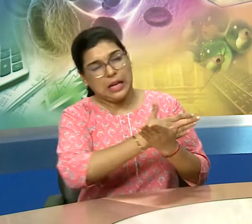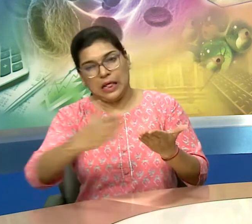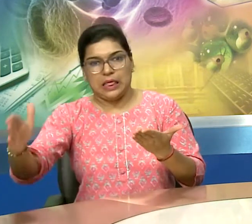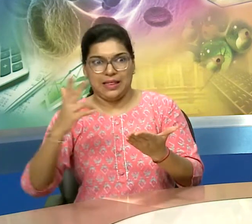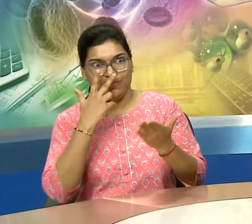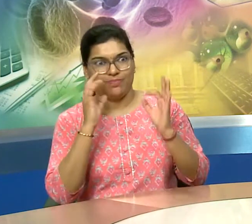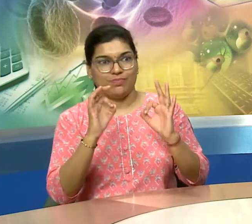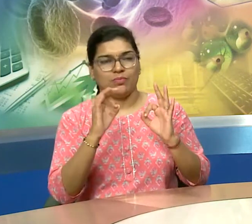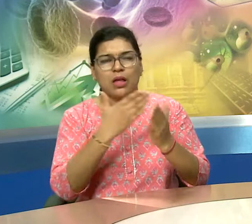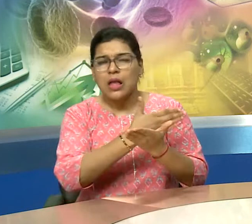forests have been cleaned,